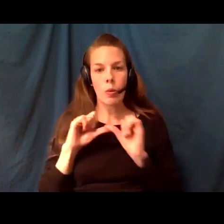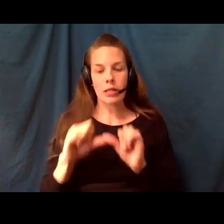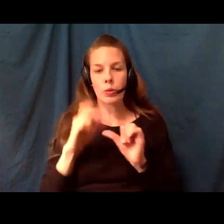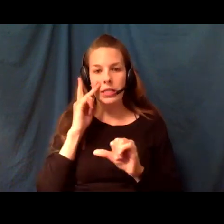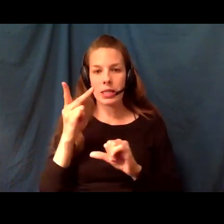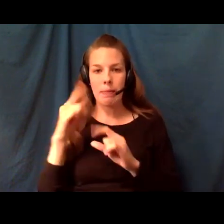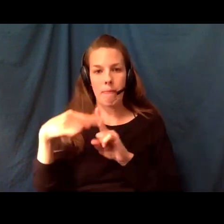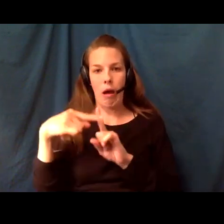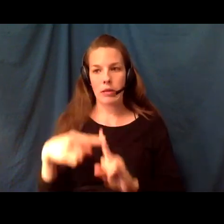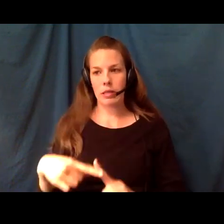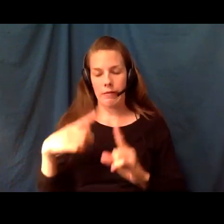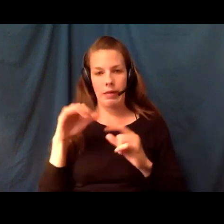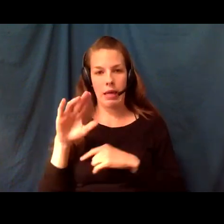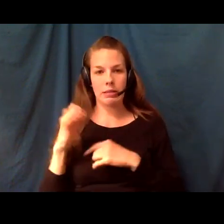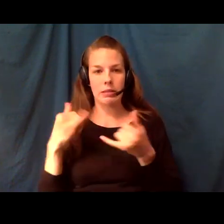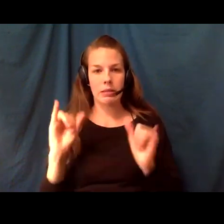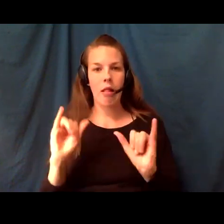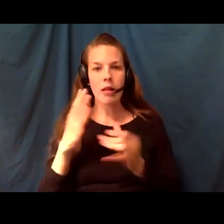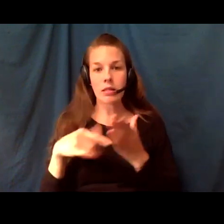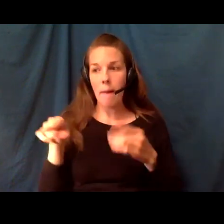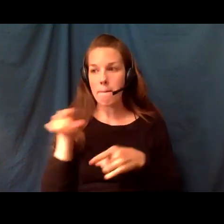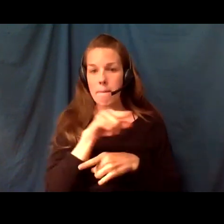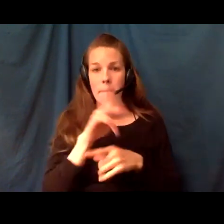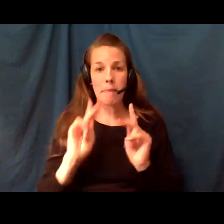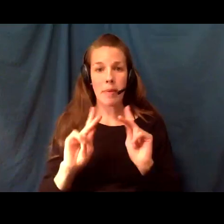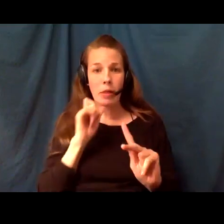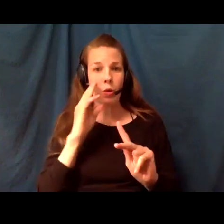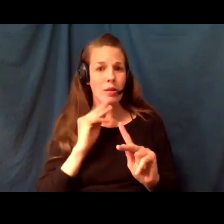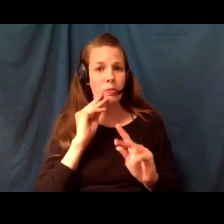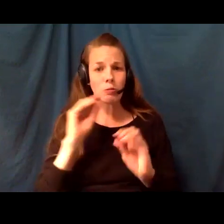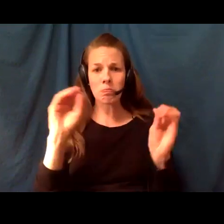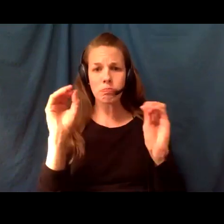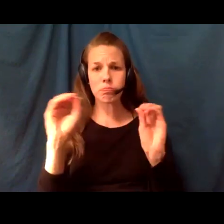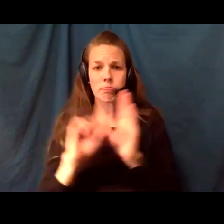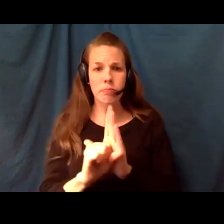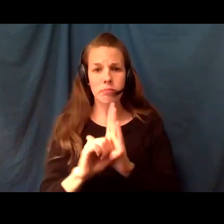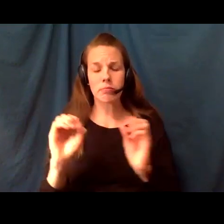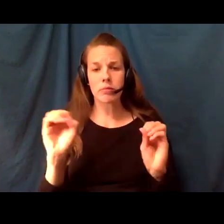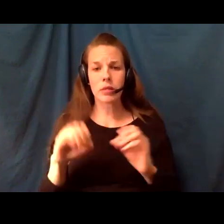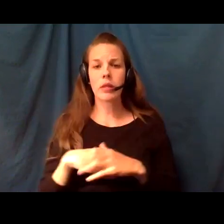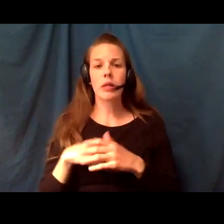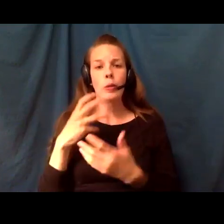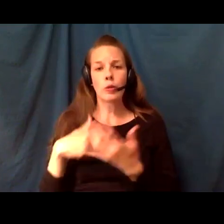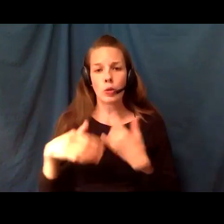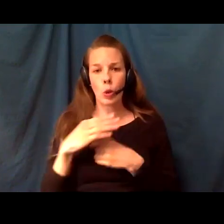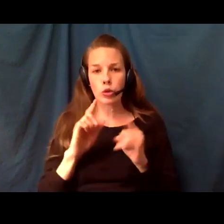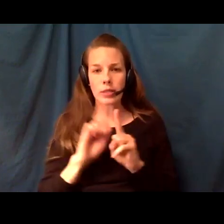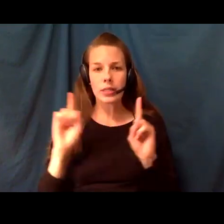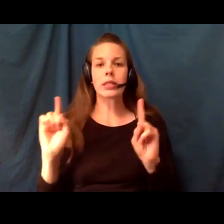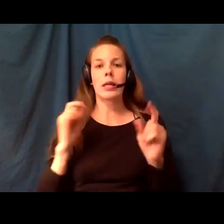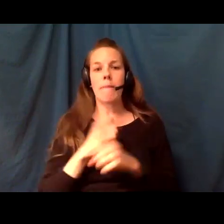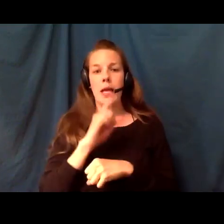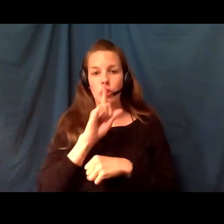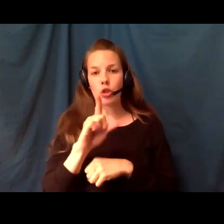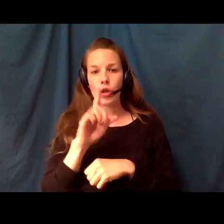cases, some among people who don't experience symptoms. Social distancing, or making sure you're more than